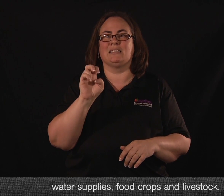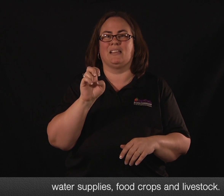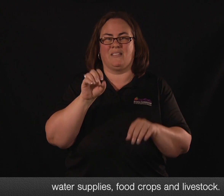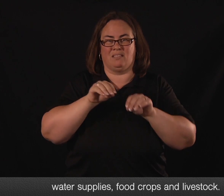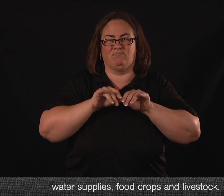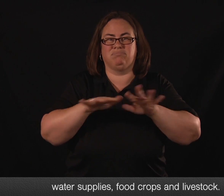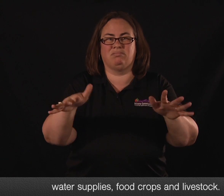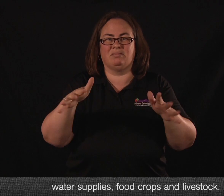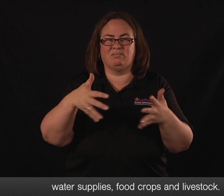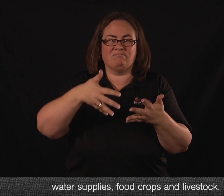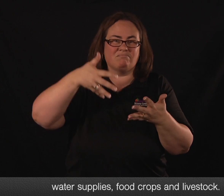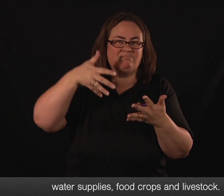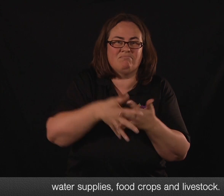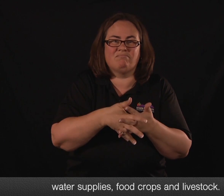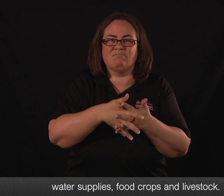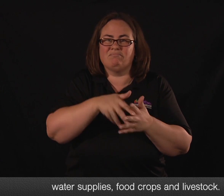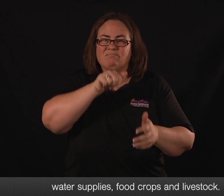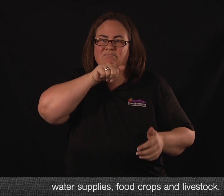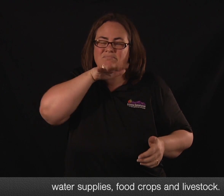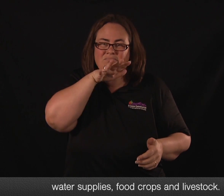food crops, and livestock.